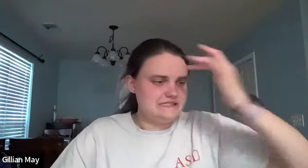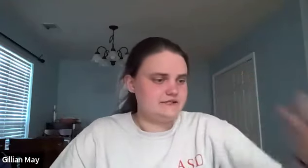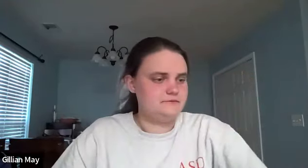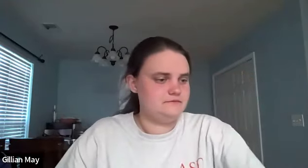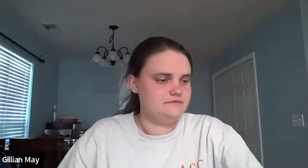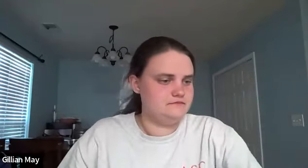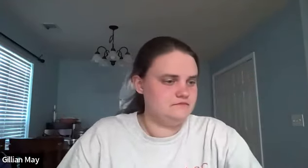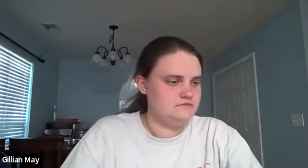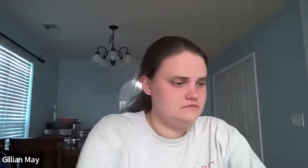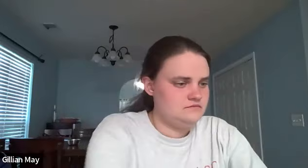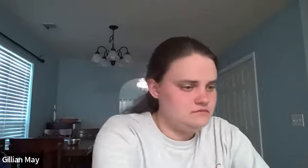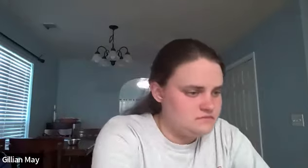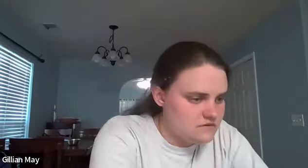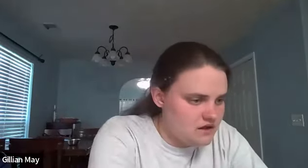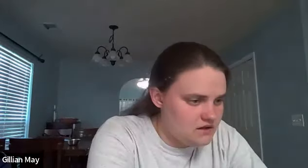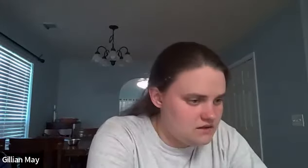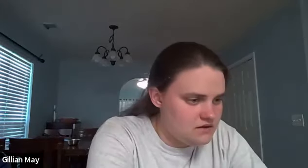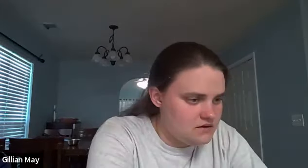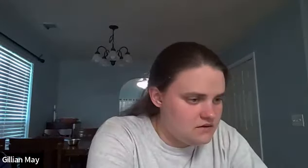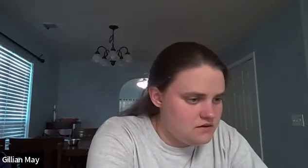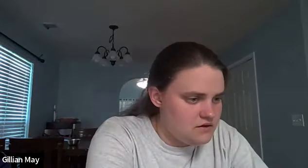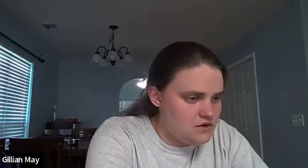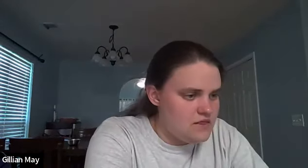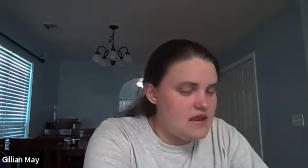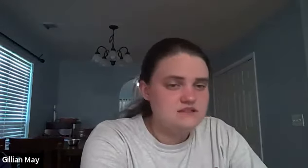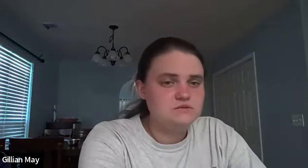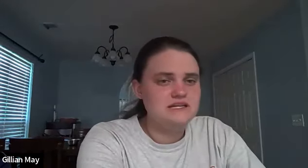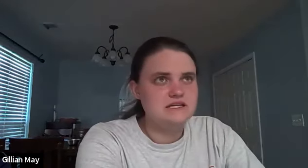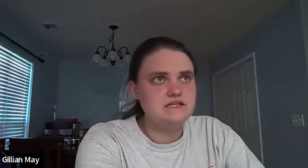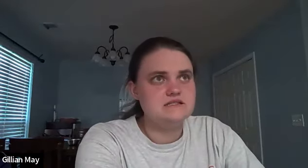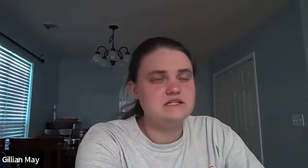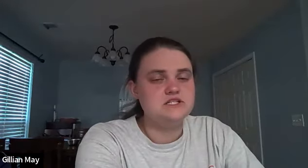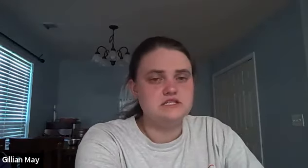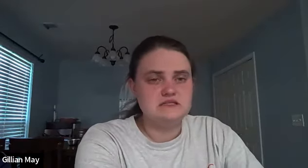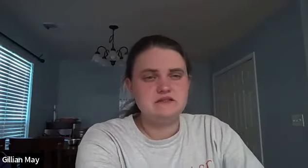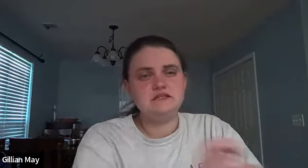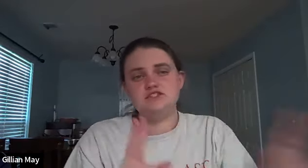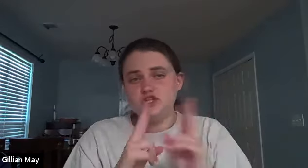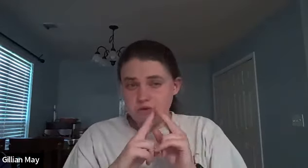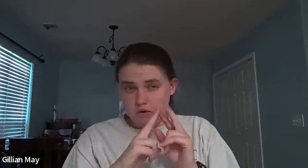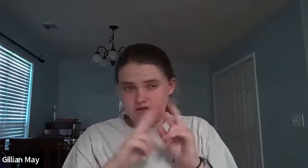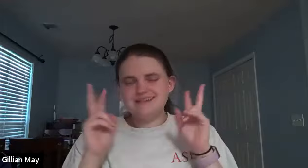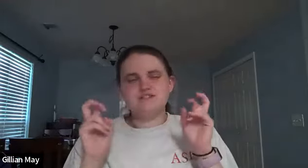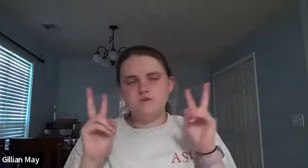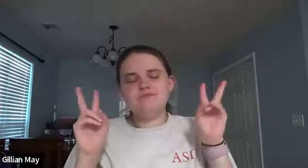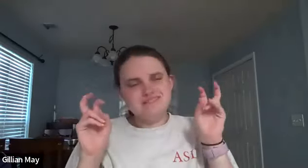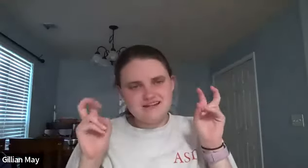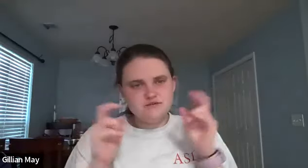Sick. Okay. The next one is sit. It's 2 in 1, not 2 in 1, but it's kind of 2 in